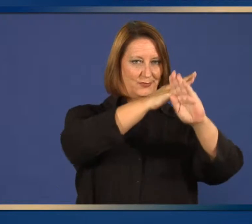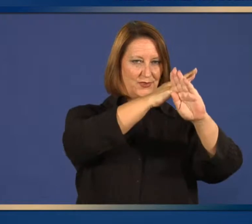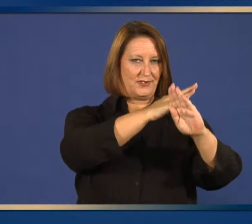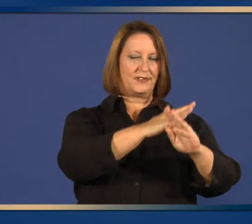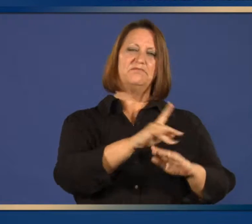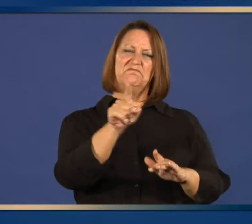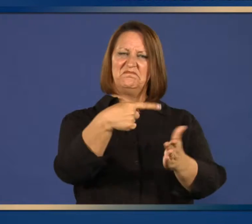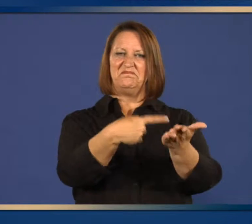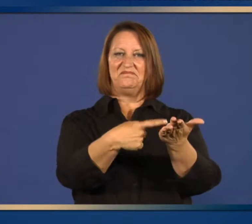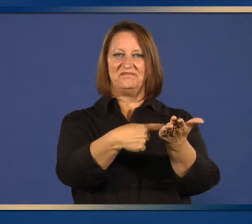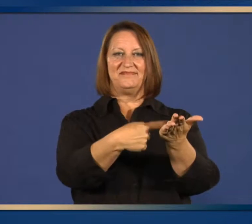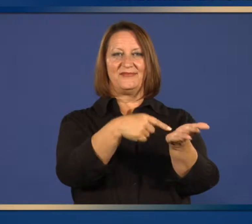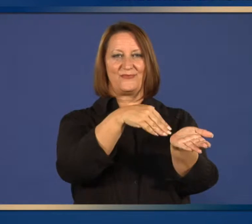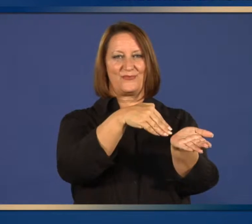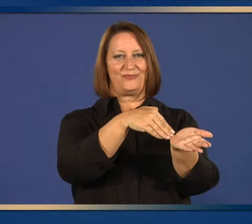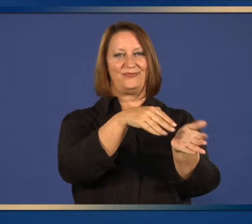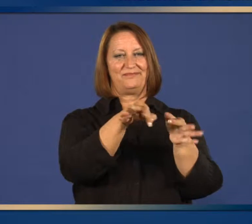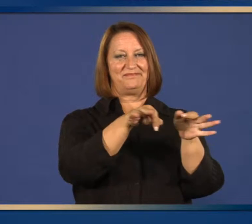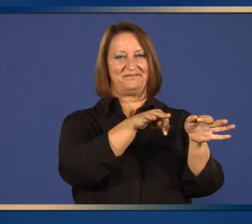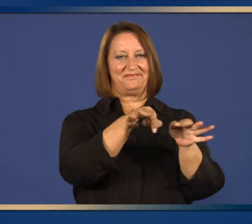Ask your healthcare provider.